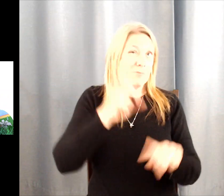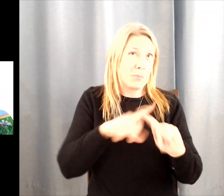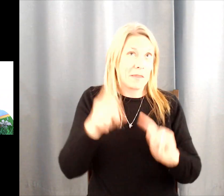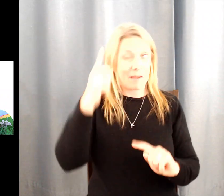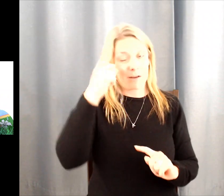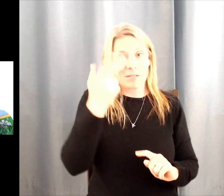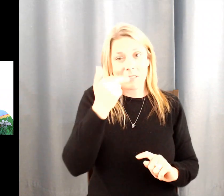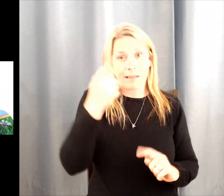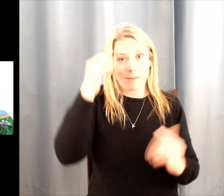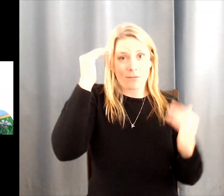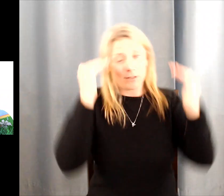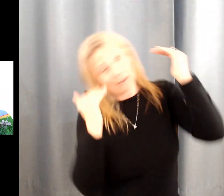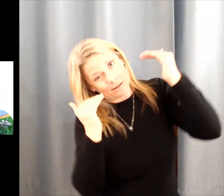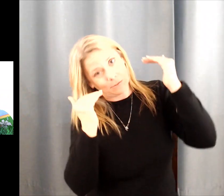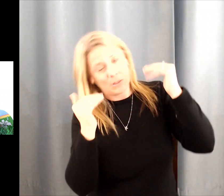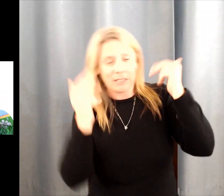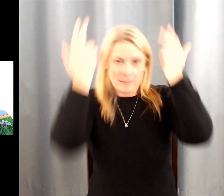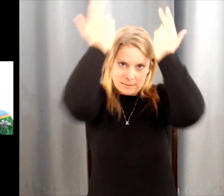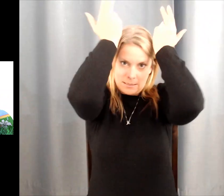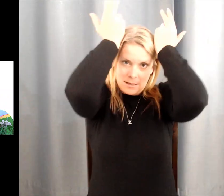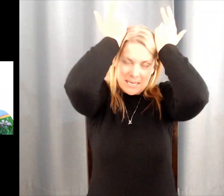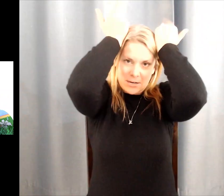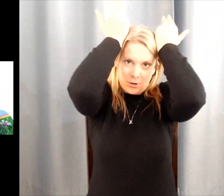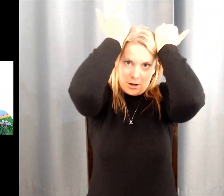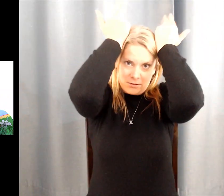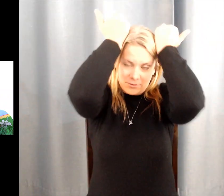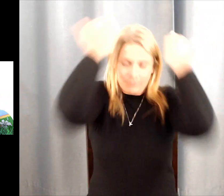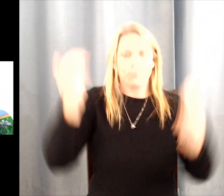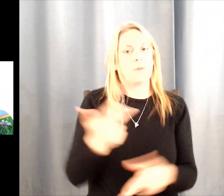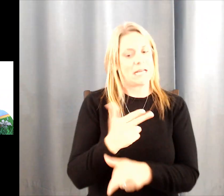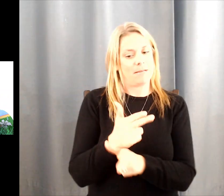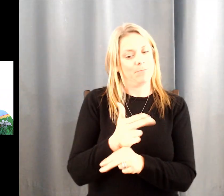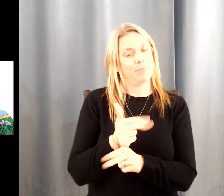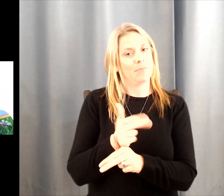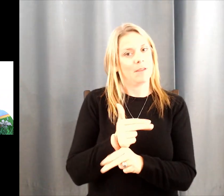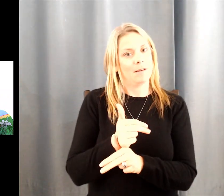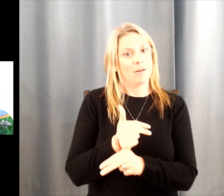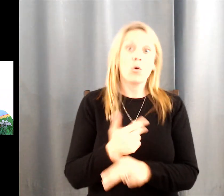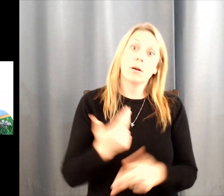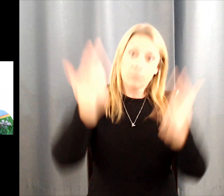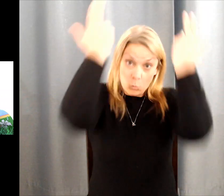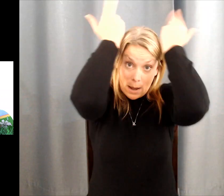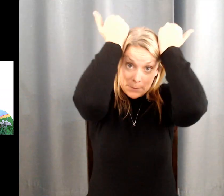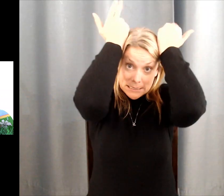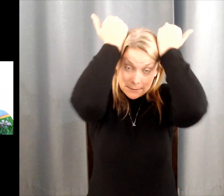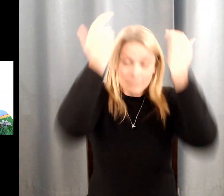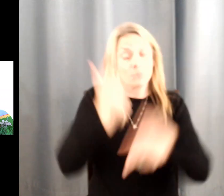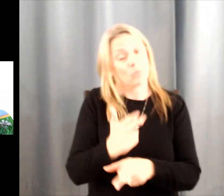then I always think that looks funny because your bunny is eared off. Bunny. Or rabbit.